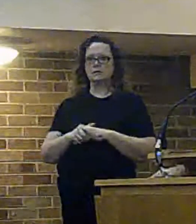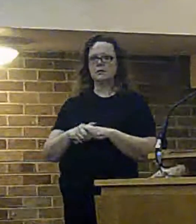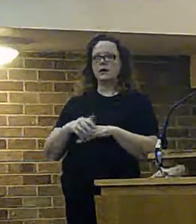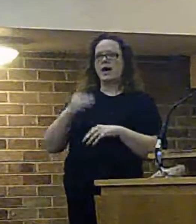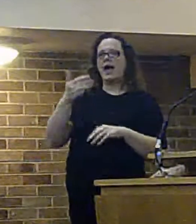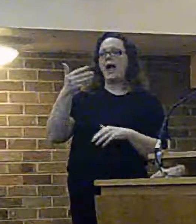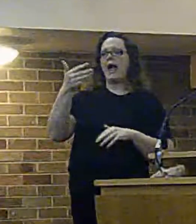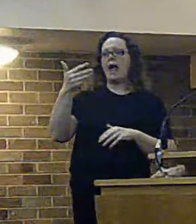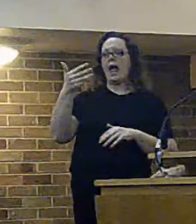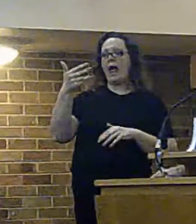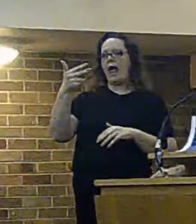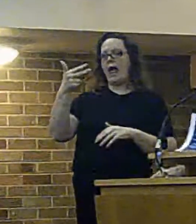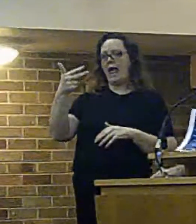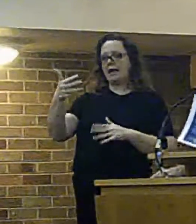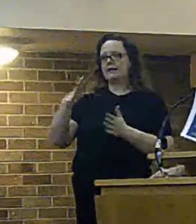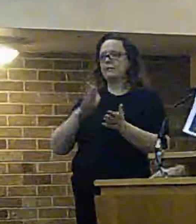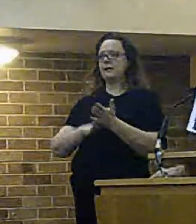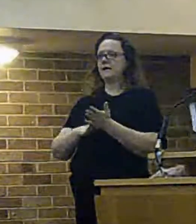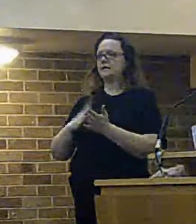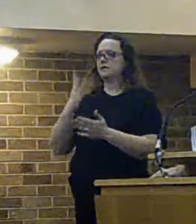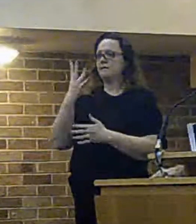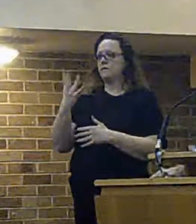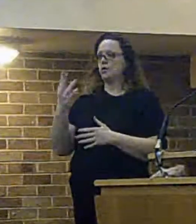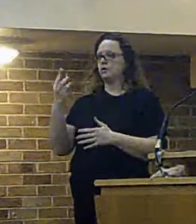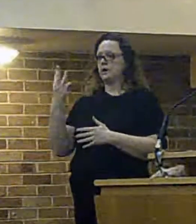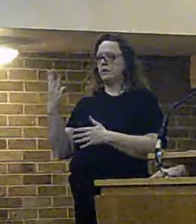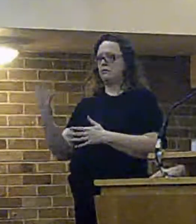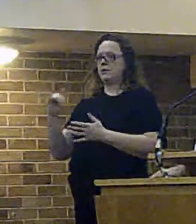8 minutes and 43 seconds.